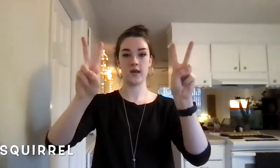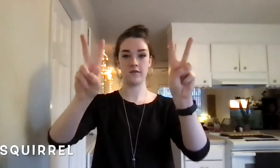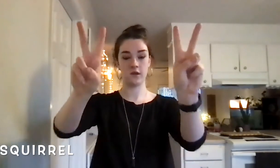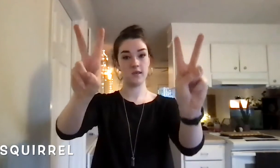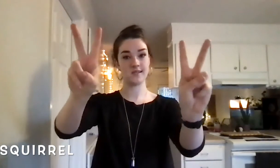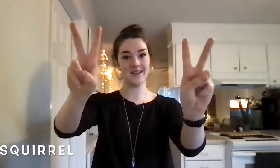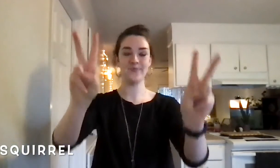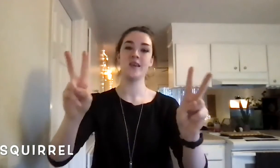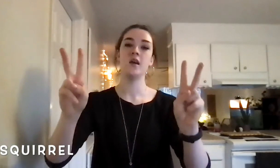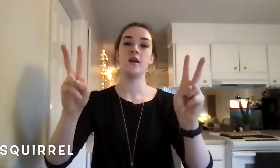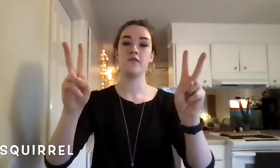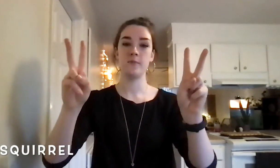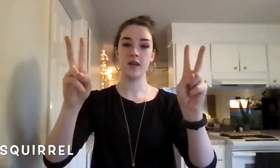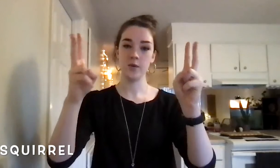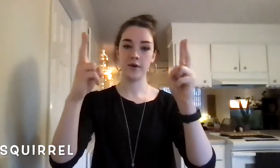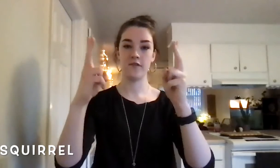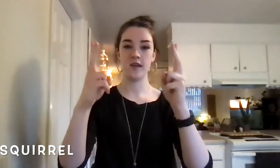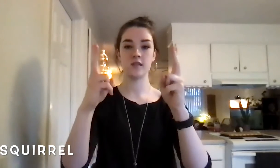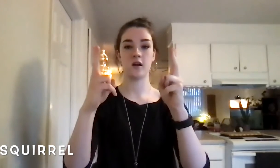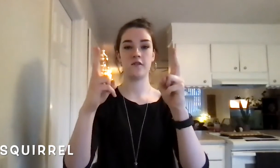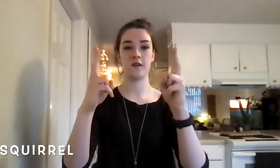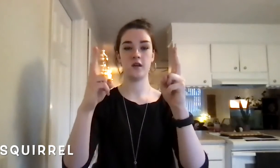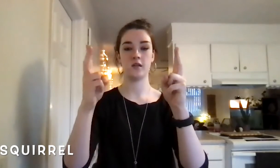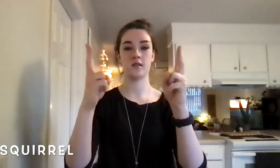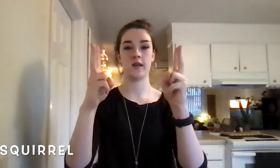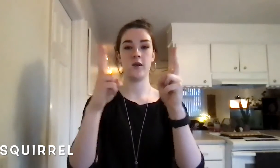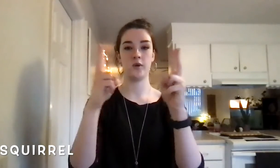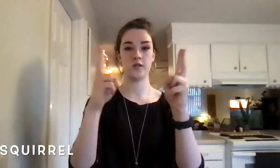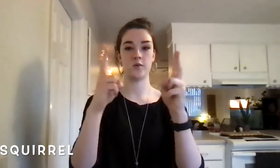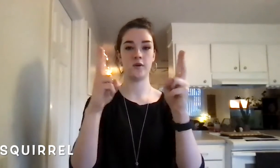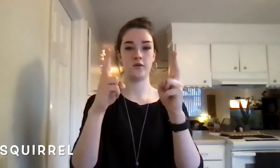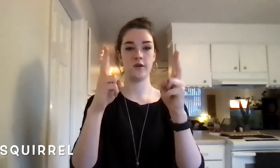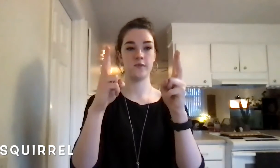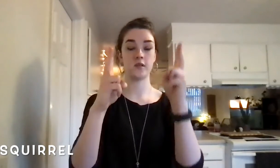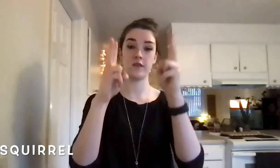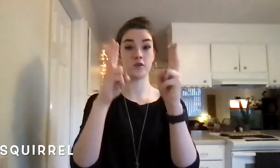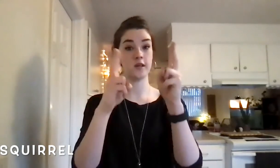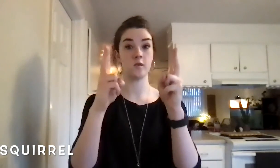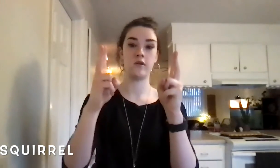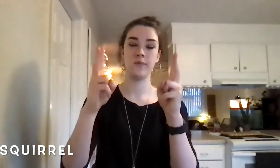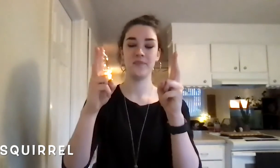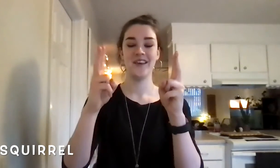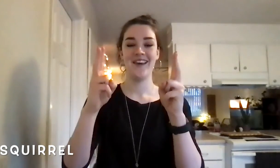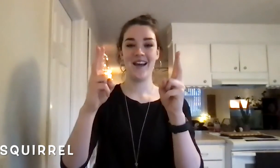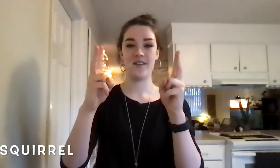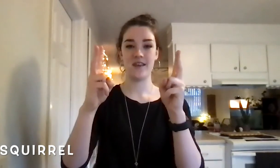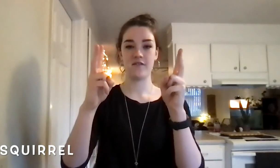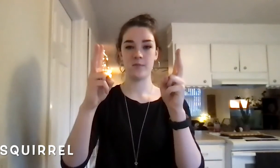have peace sign. And then from here, we're going to face our fingers inwards to one another as if they're talking to one another. And then from